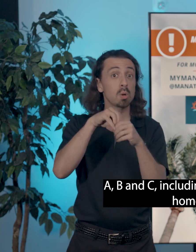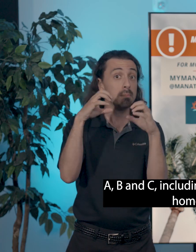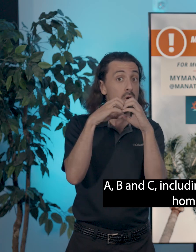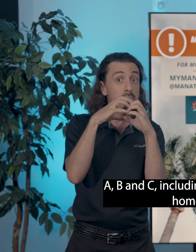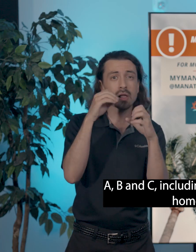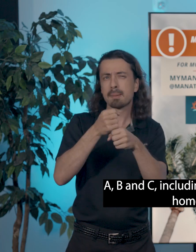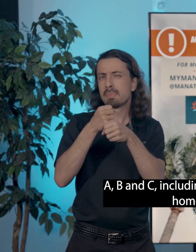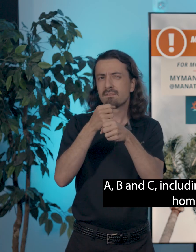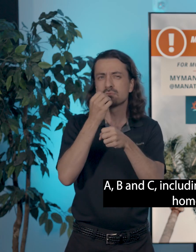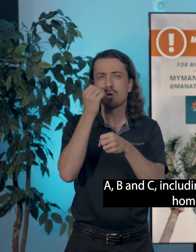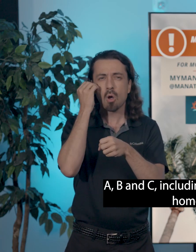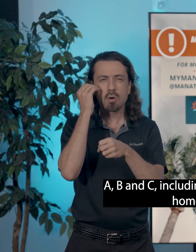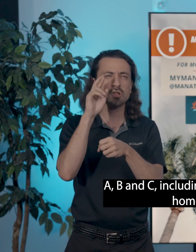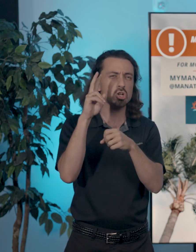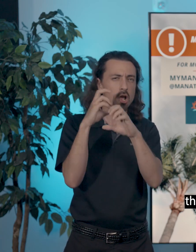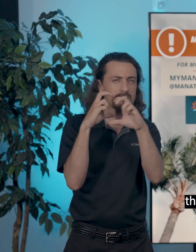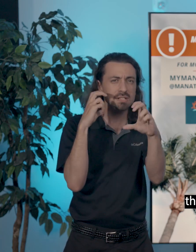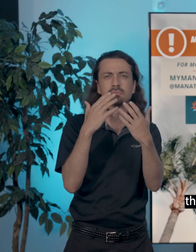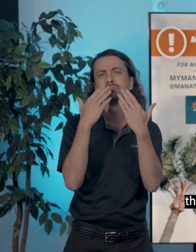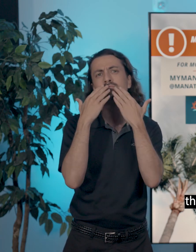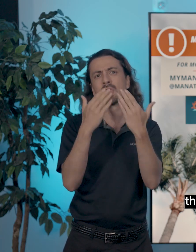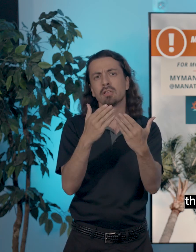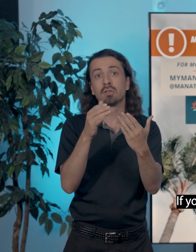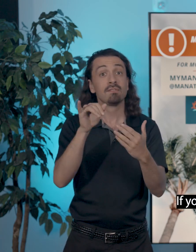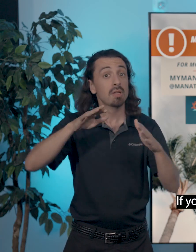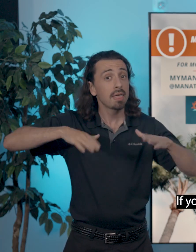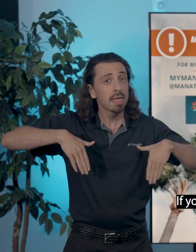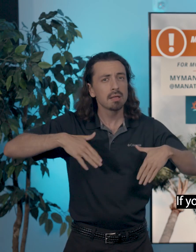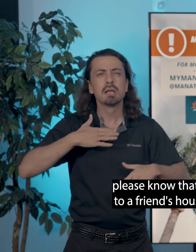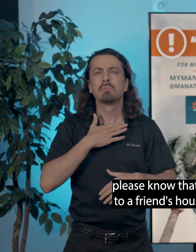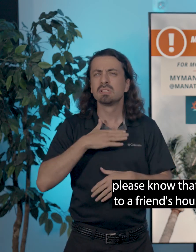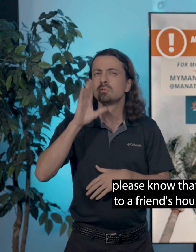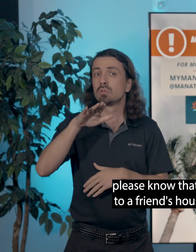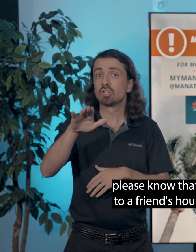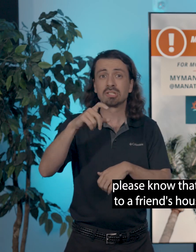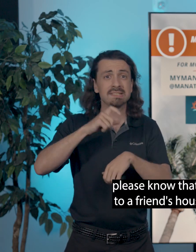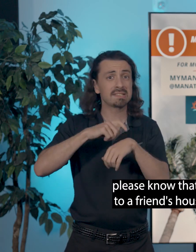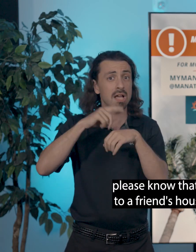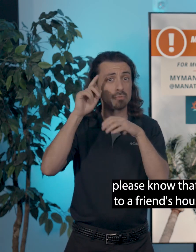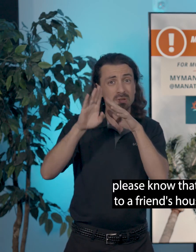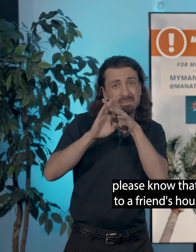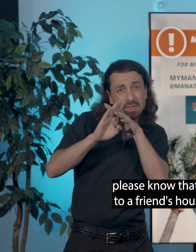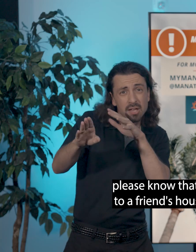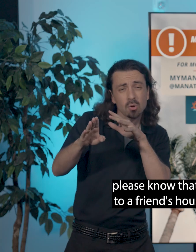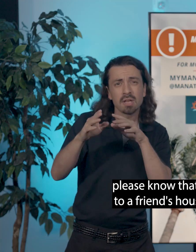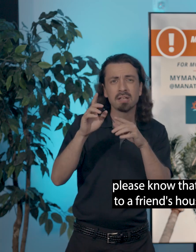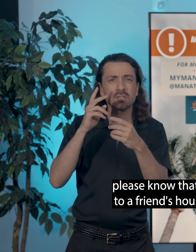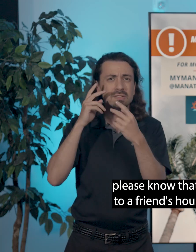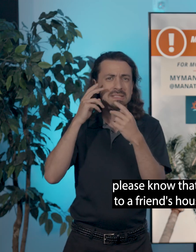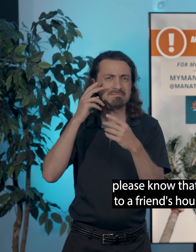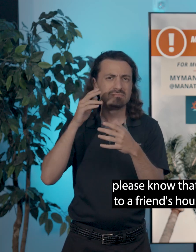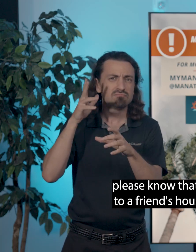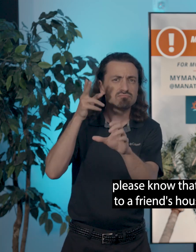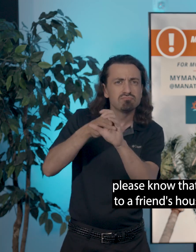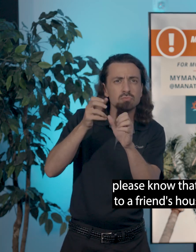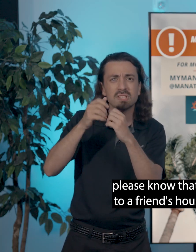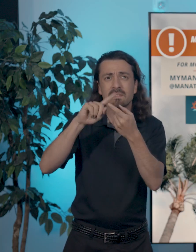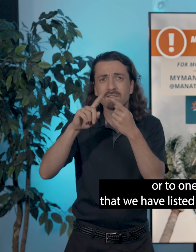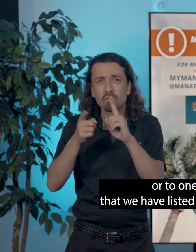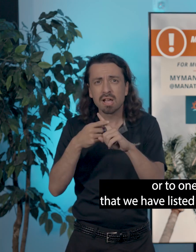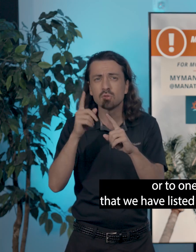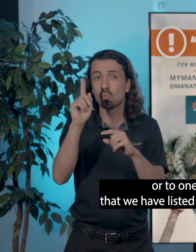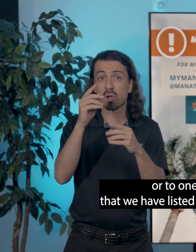including mobile, manufactured homes, and RVs, thank you. If you haven't, please know that your time to evacuate to a friend's house with higher